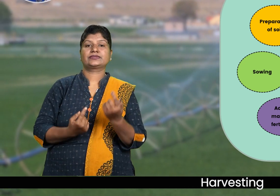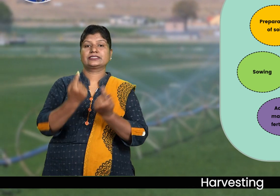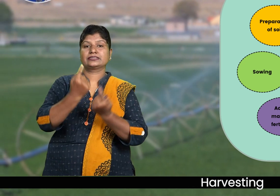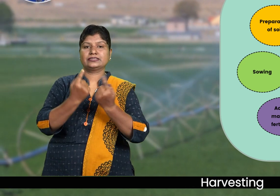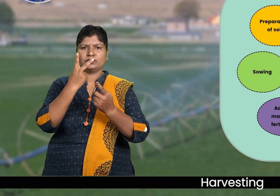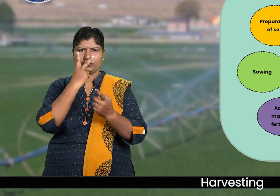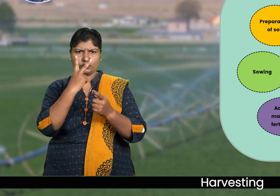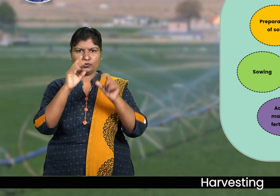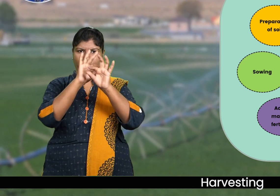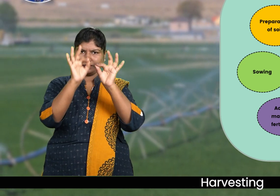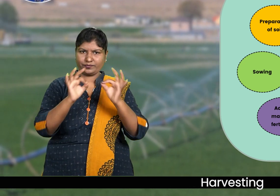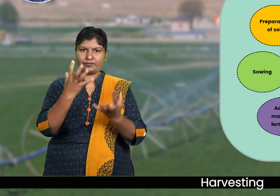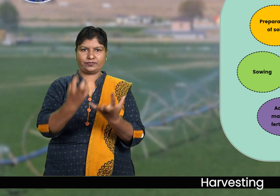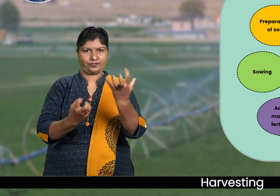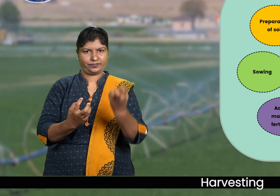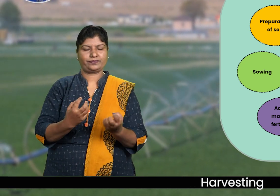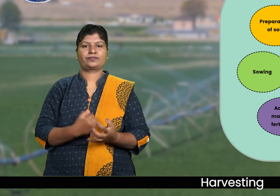harvesting,